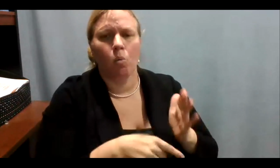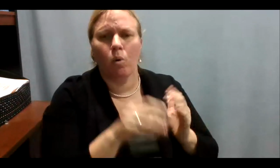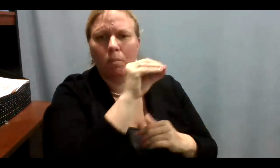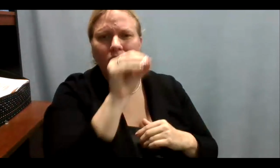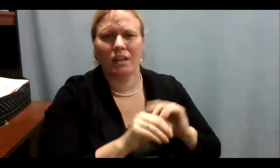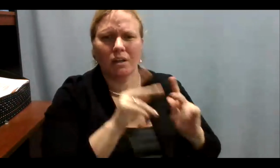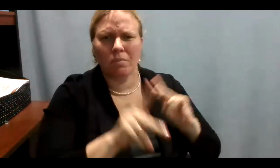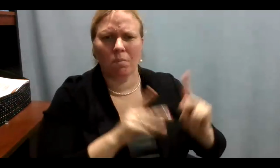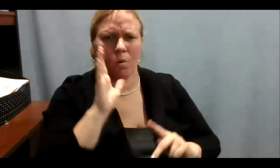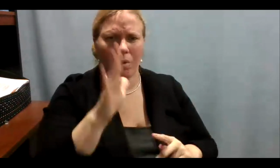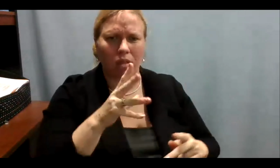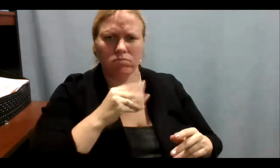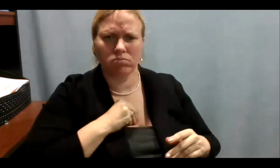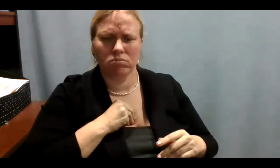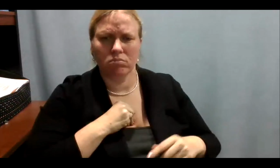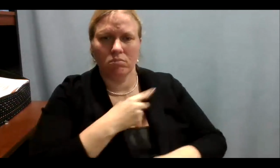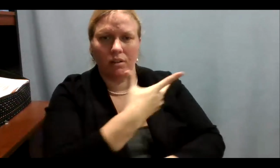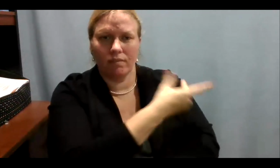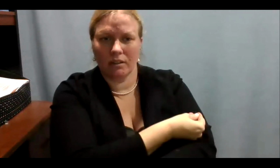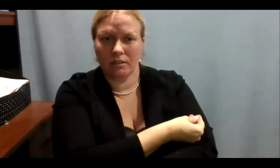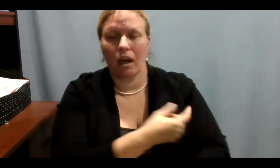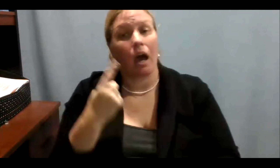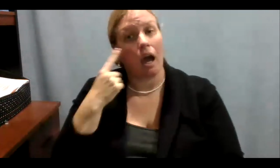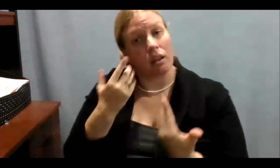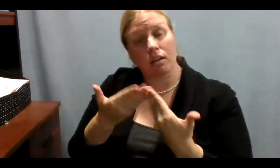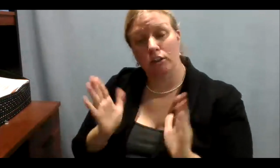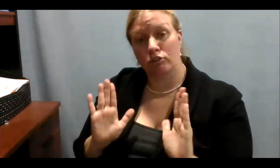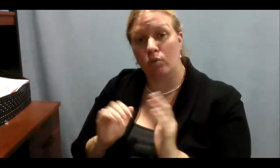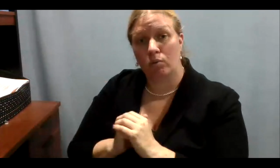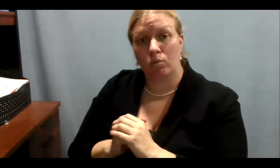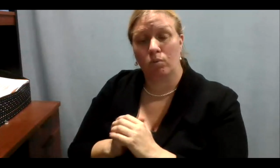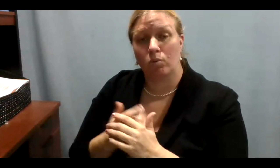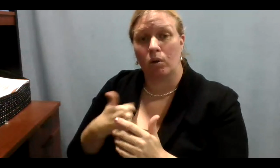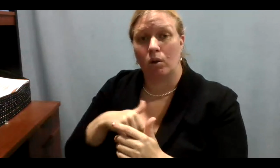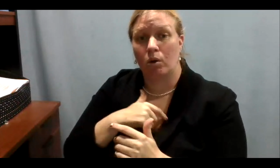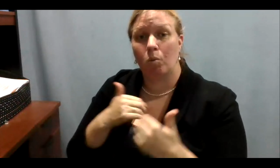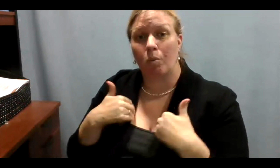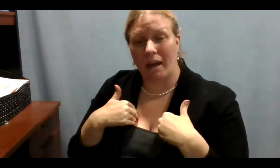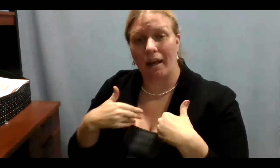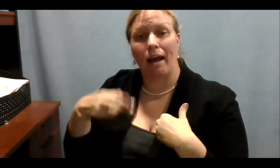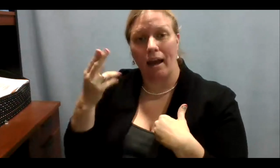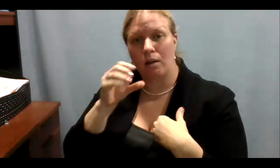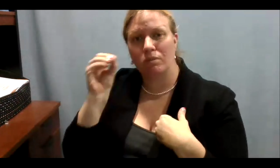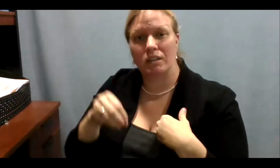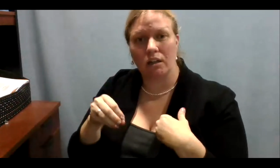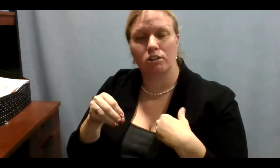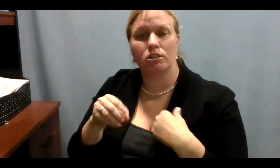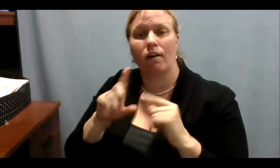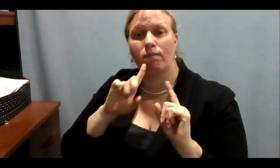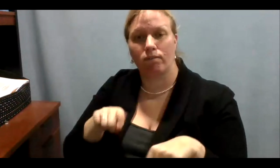expect to take the vaccine? I think in general, um, we were, we, we had high percentages of first responders that are